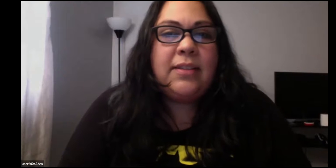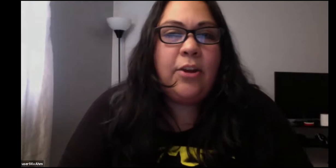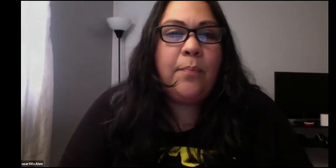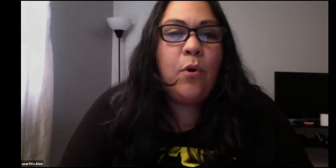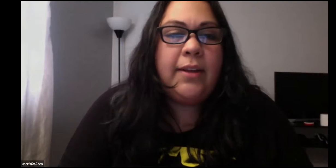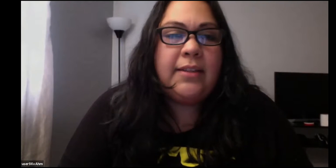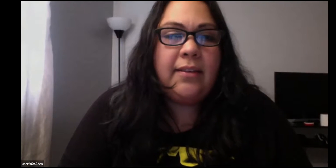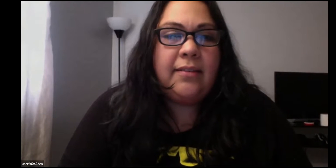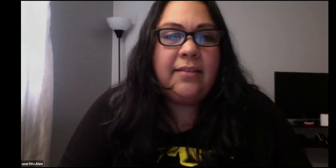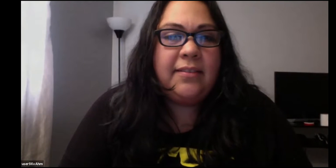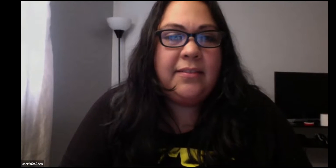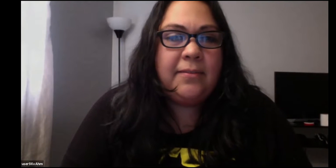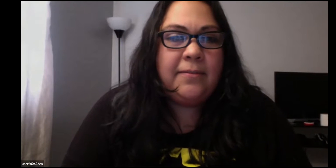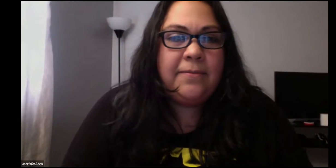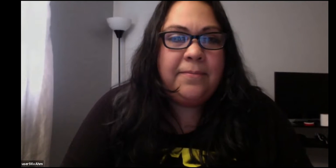you're pointing?